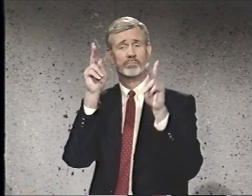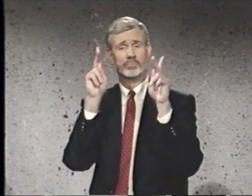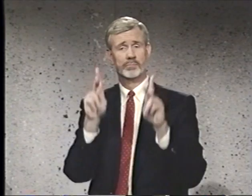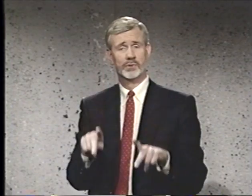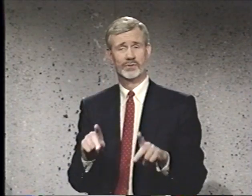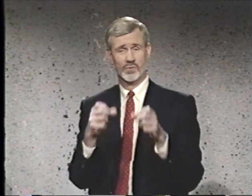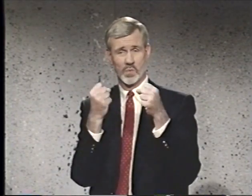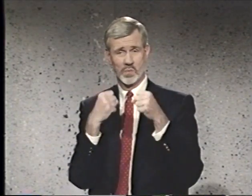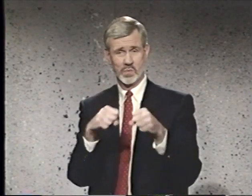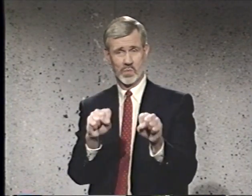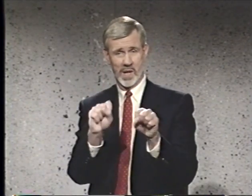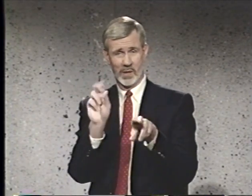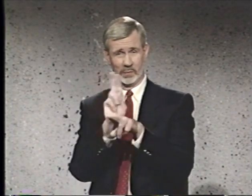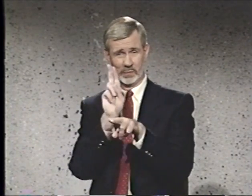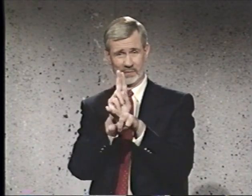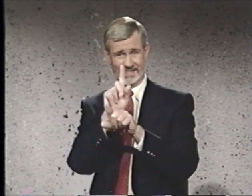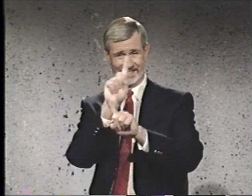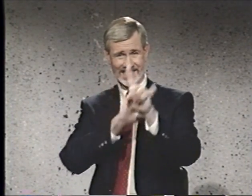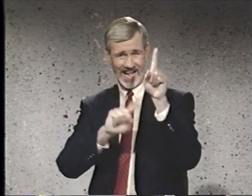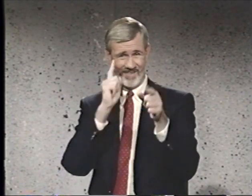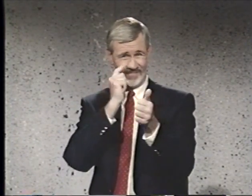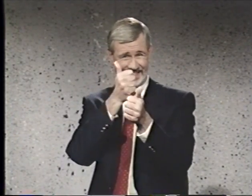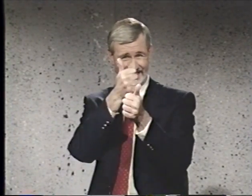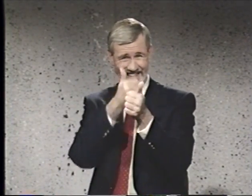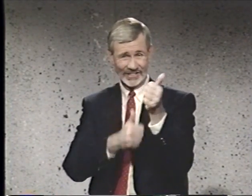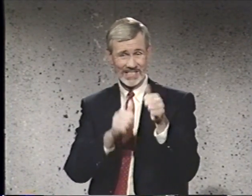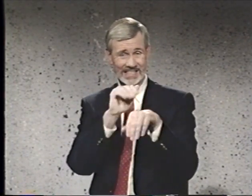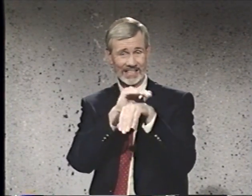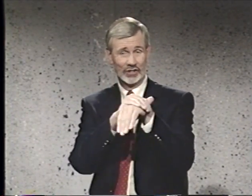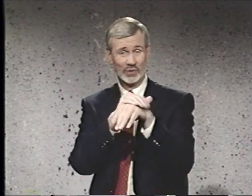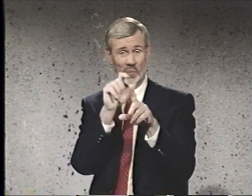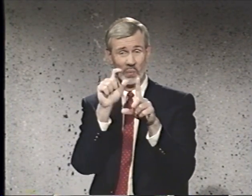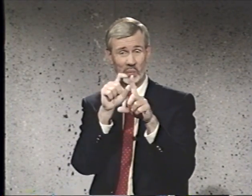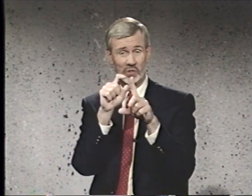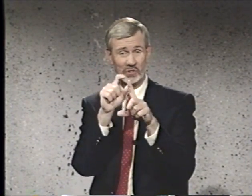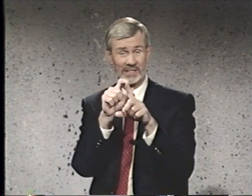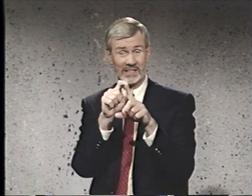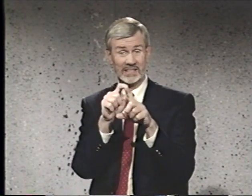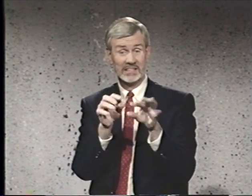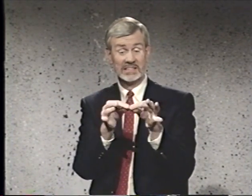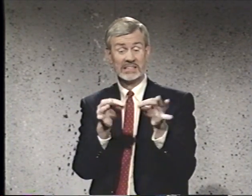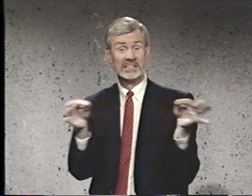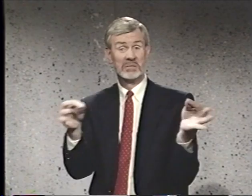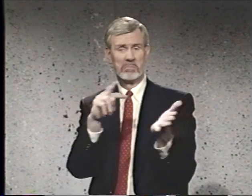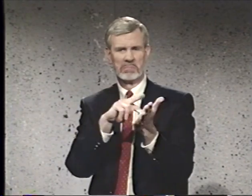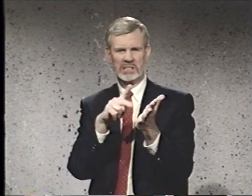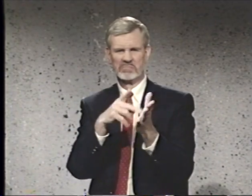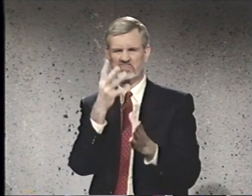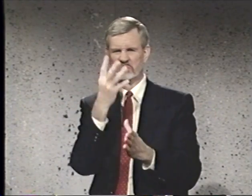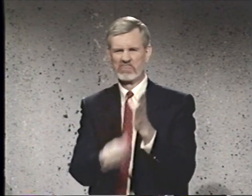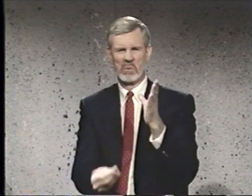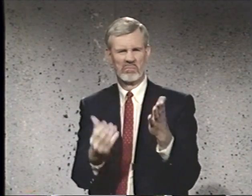If a person tries to use a sign for every English word, the sentence meaning is